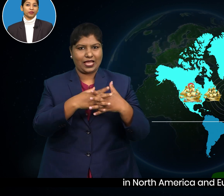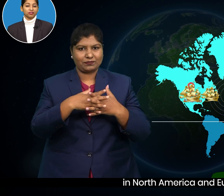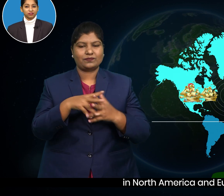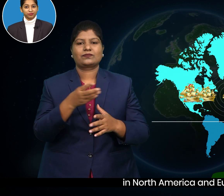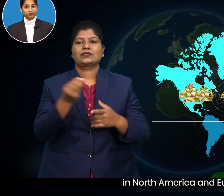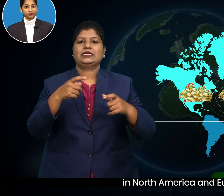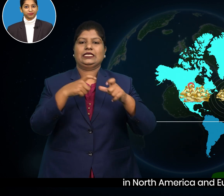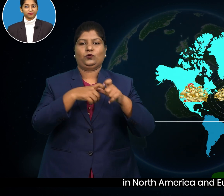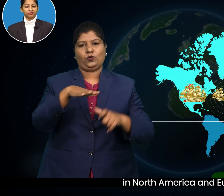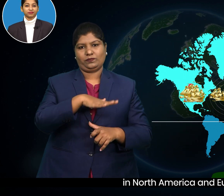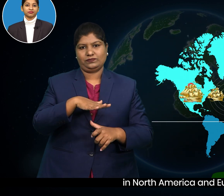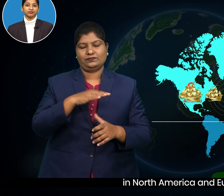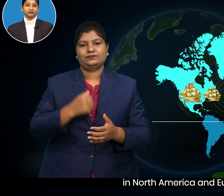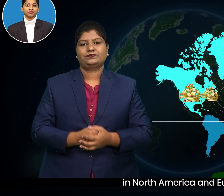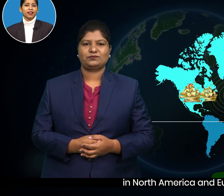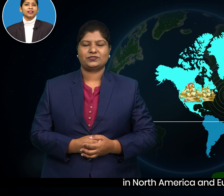Europe.